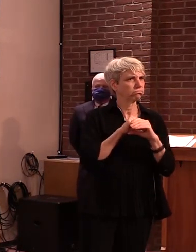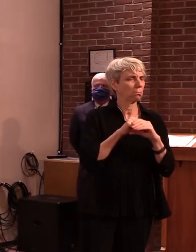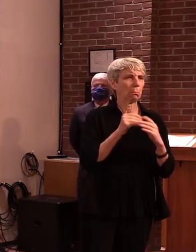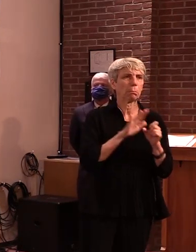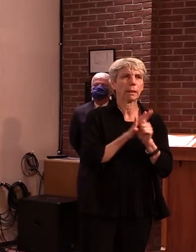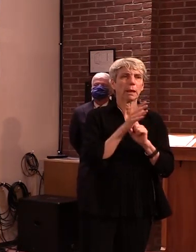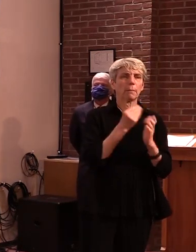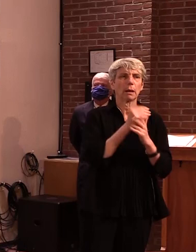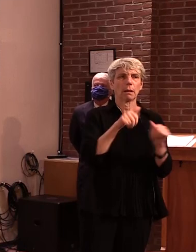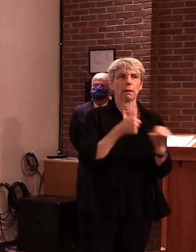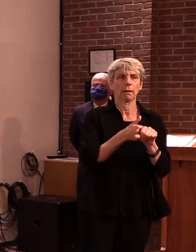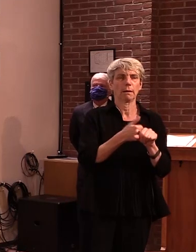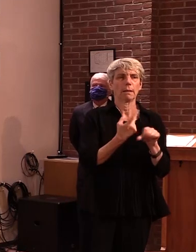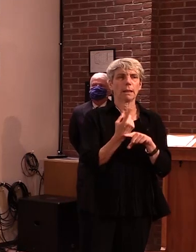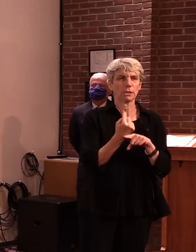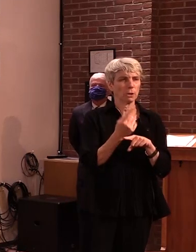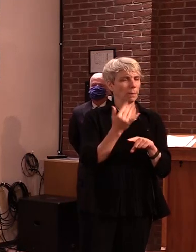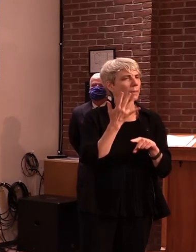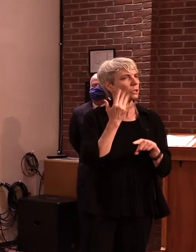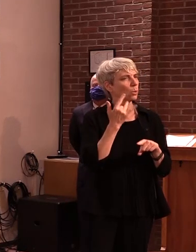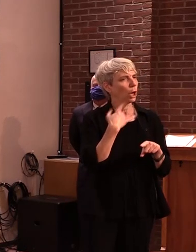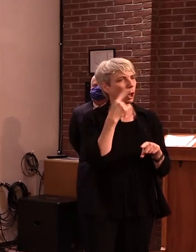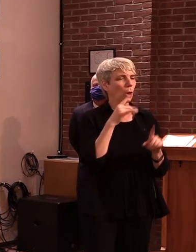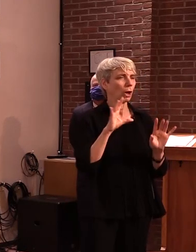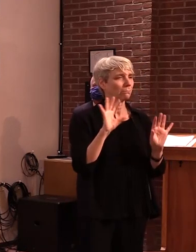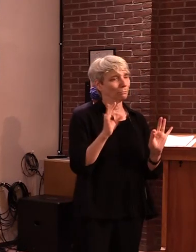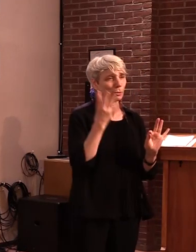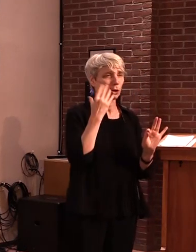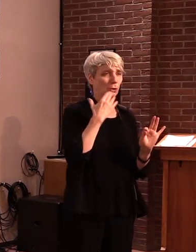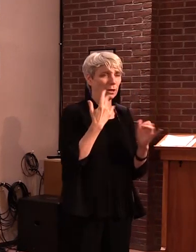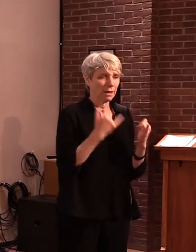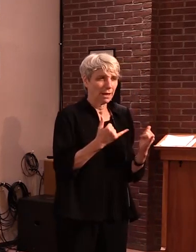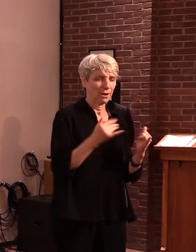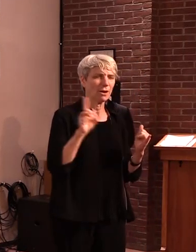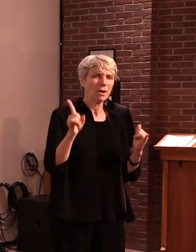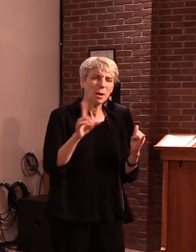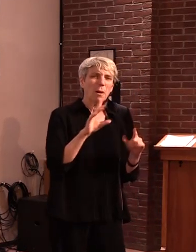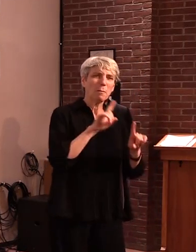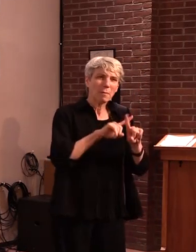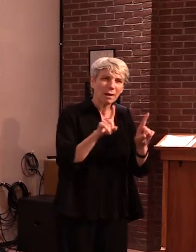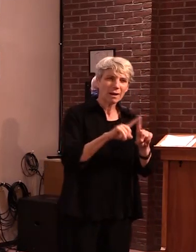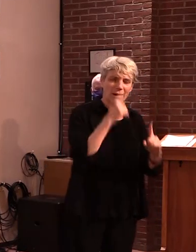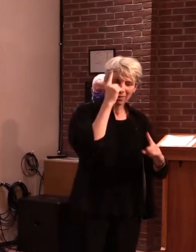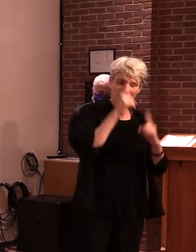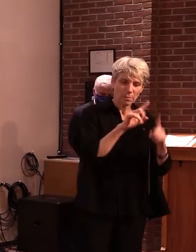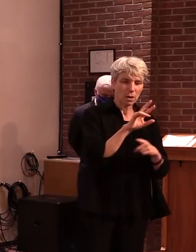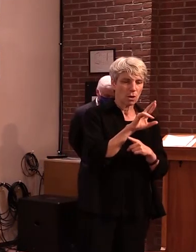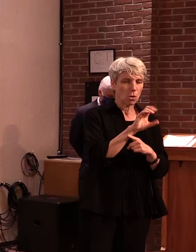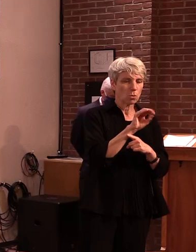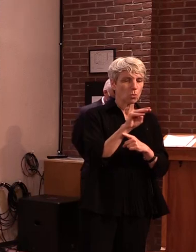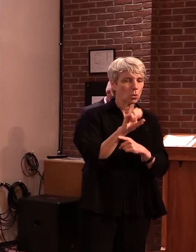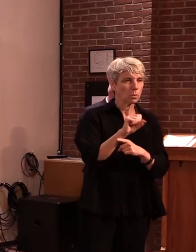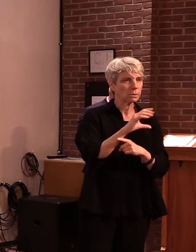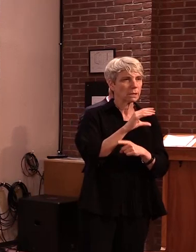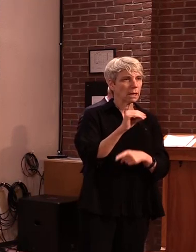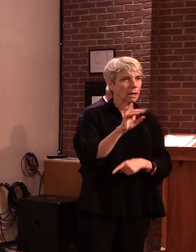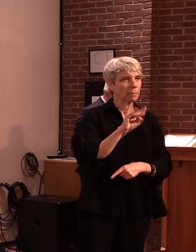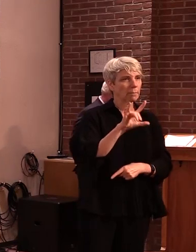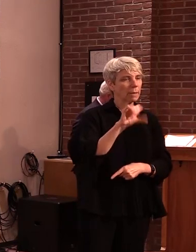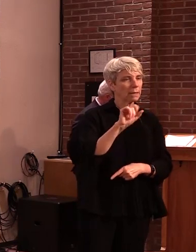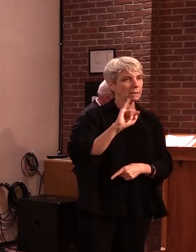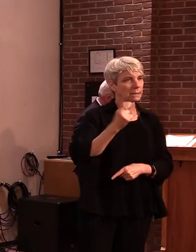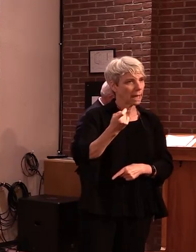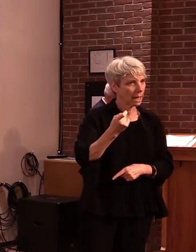meals tax, which is obviously struggling, and the $600 federal unemployment insurance is